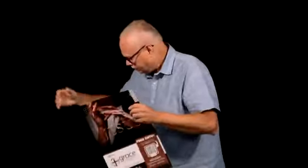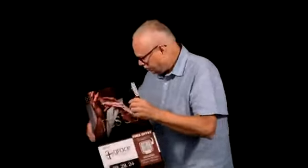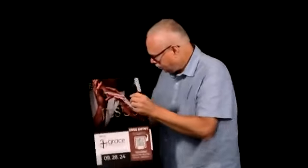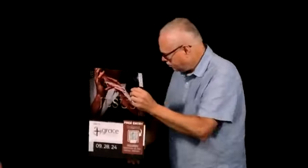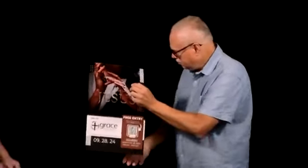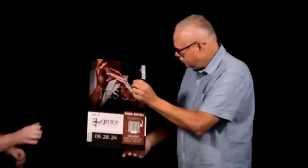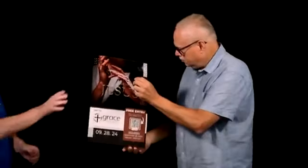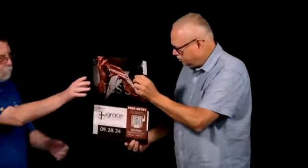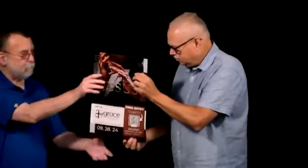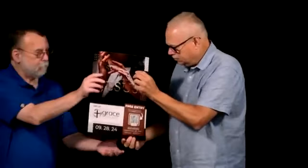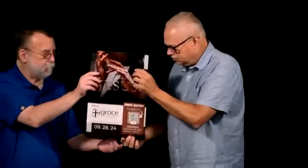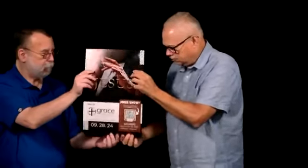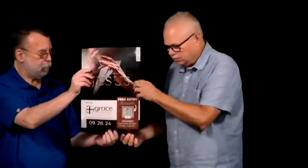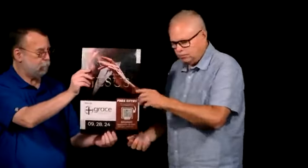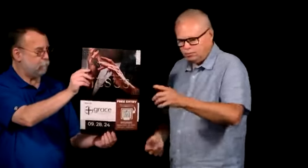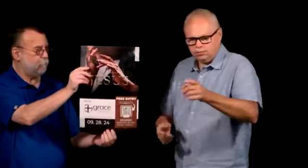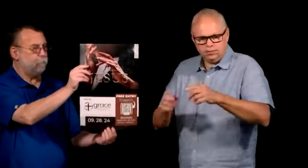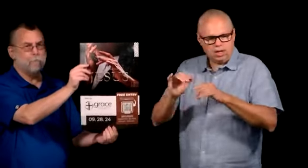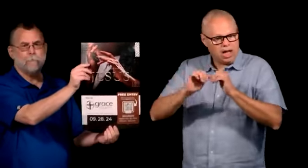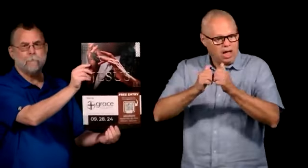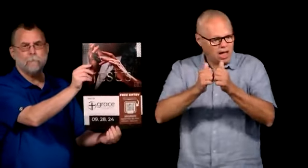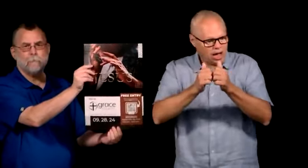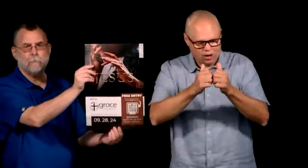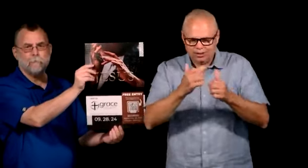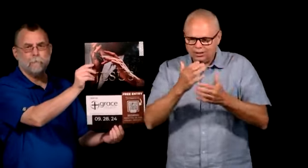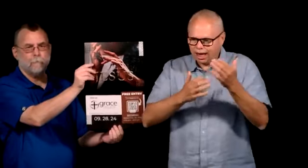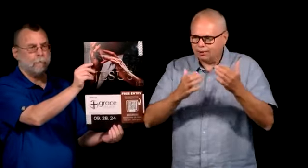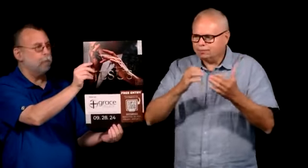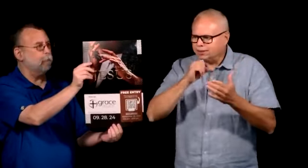So I'm going to have Pastor Jeff hold up the poster.